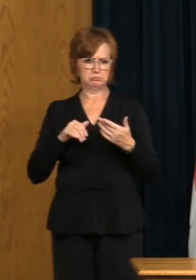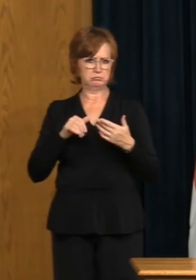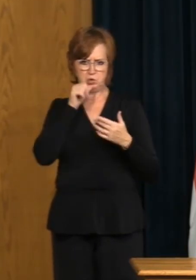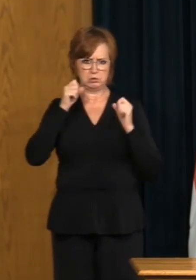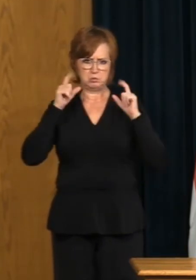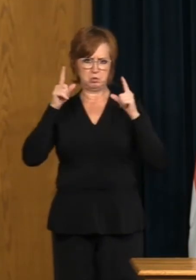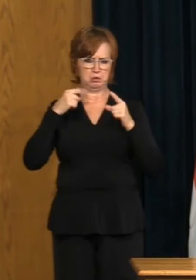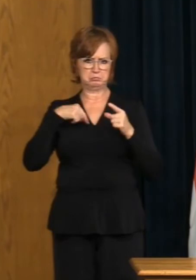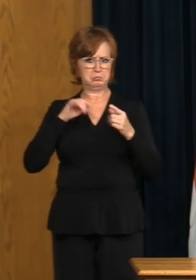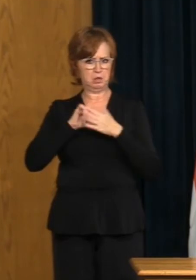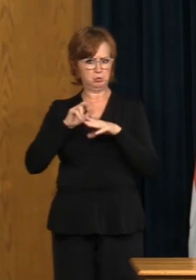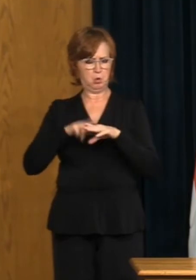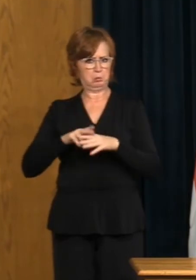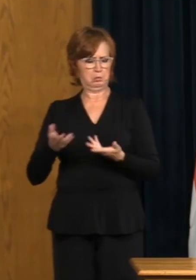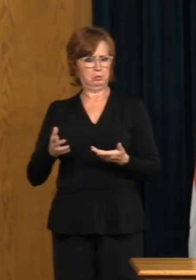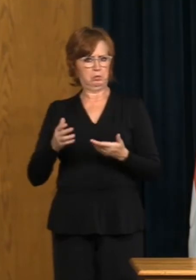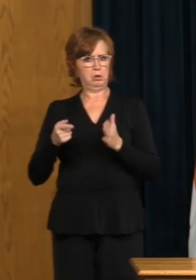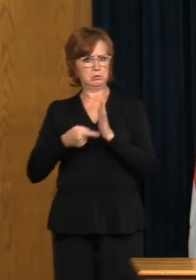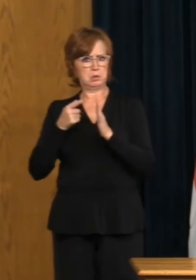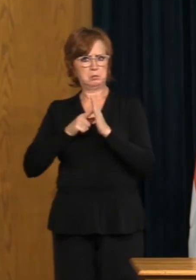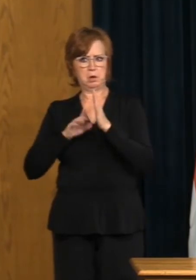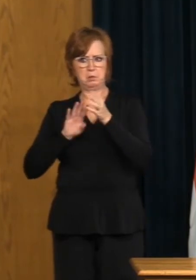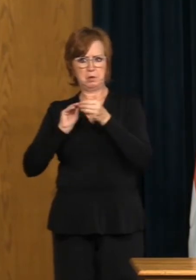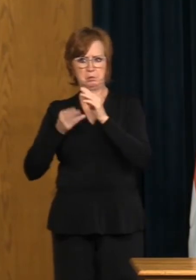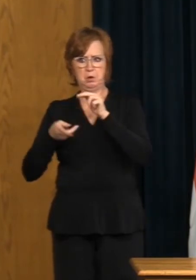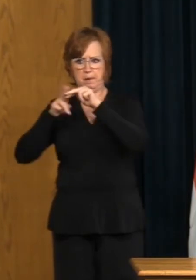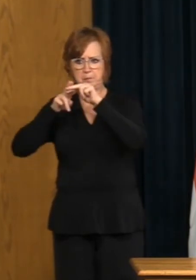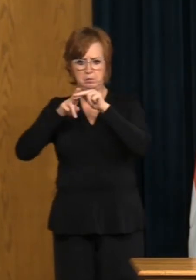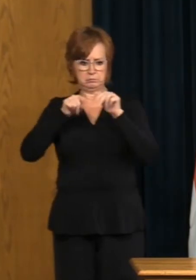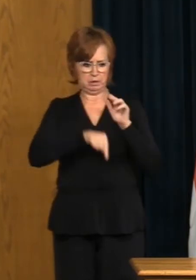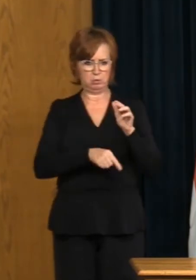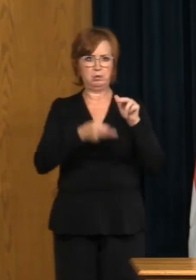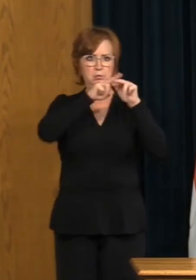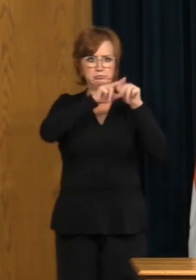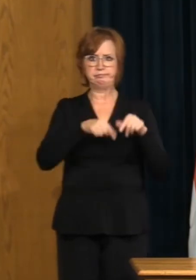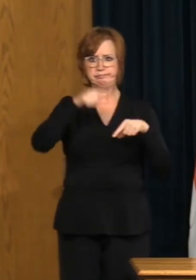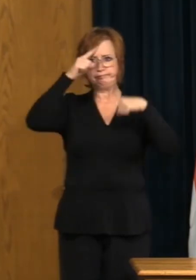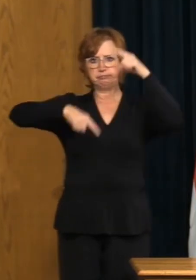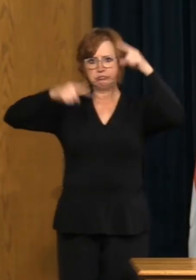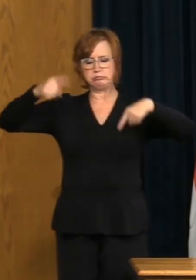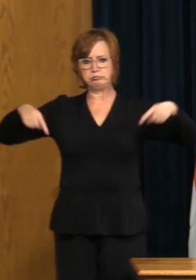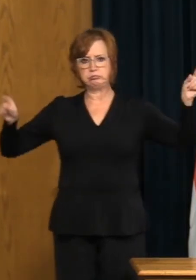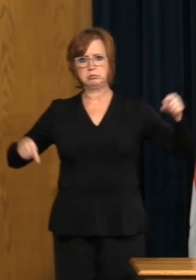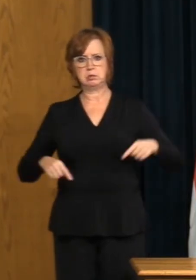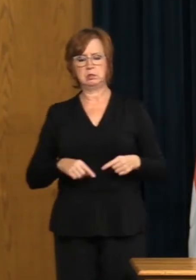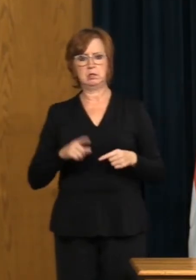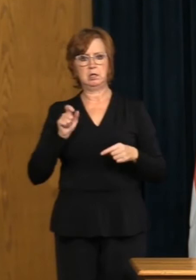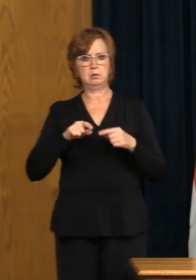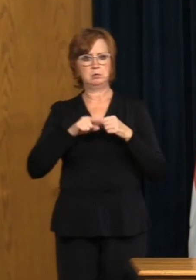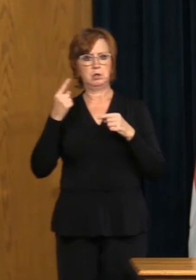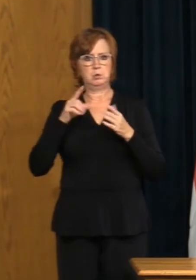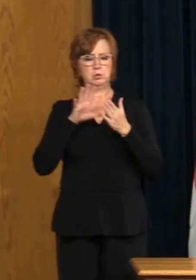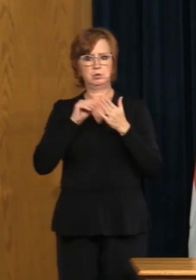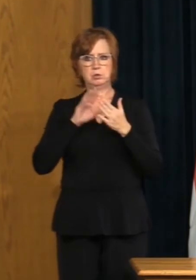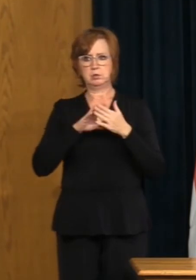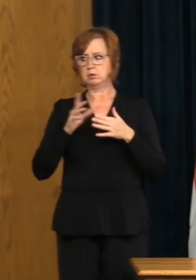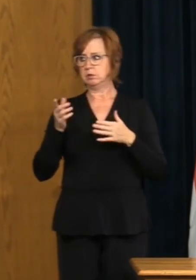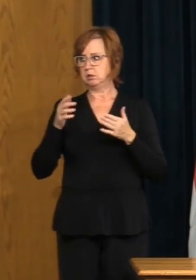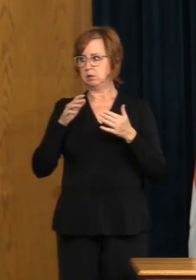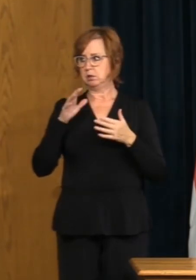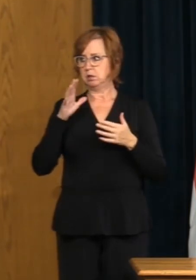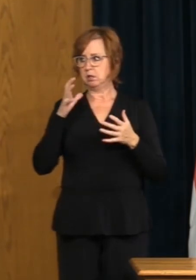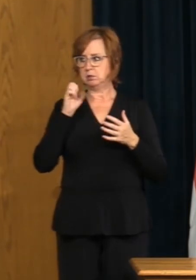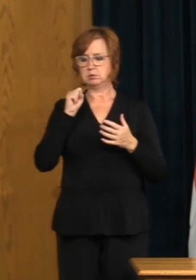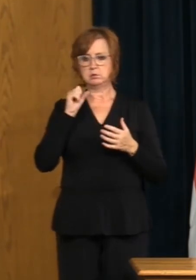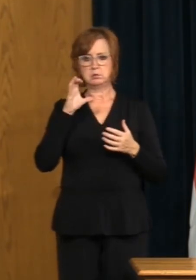remain low in the fall, but we need to constantly look and readjust our practices based on what we learn. Scott, do you have anything